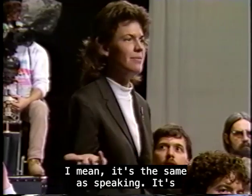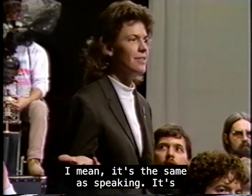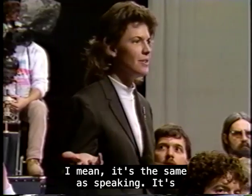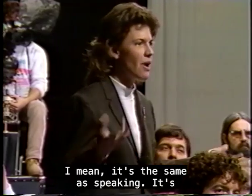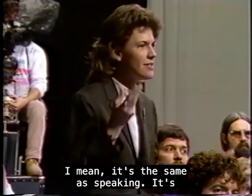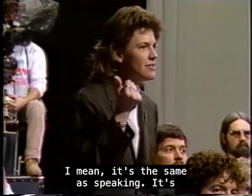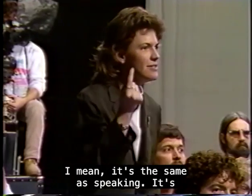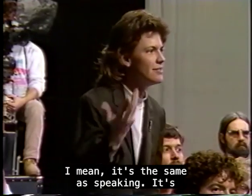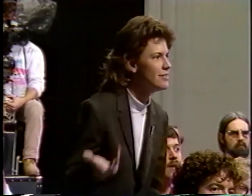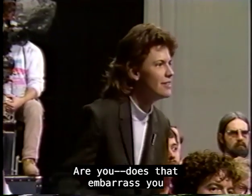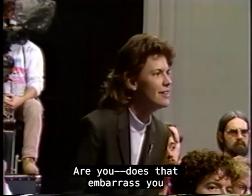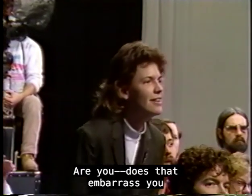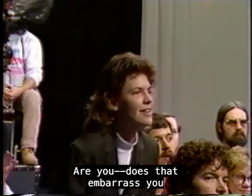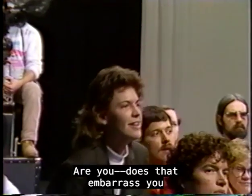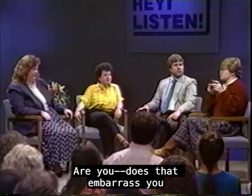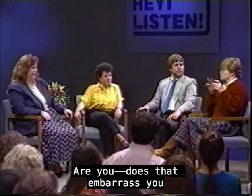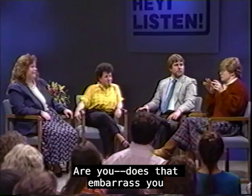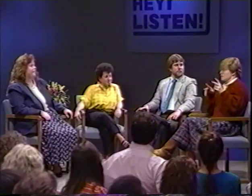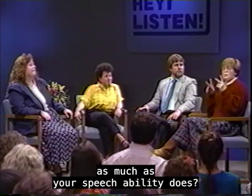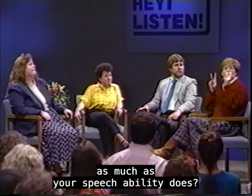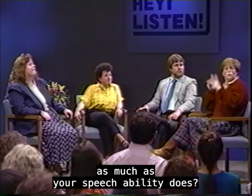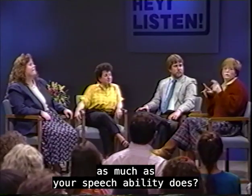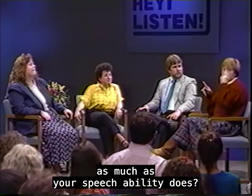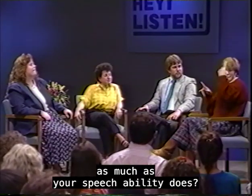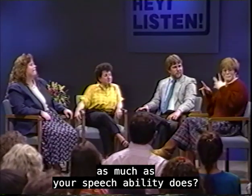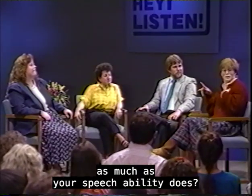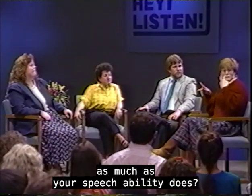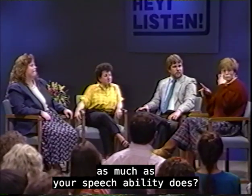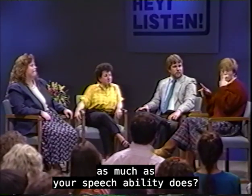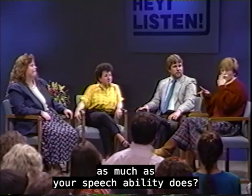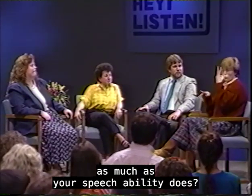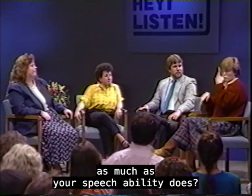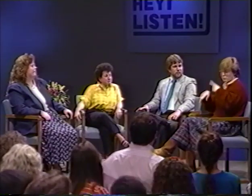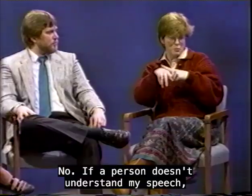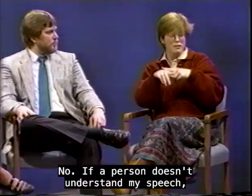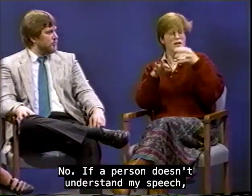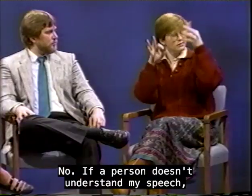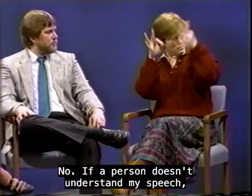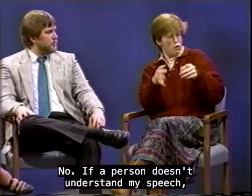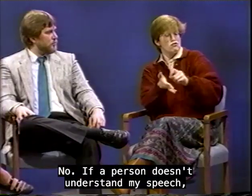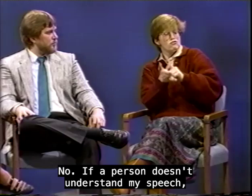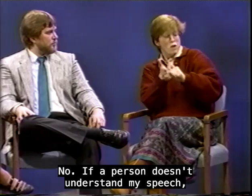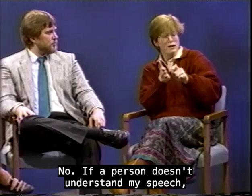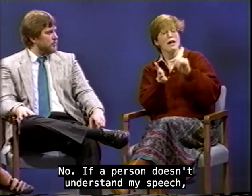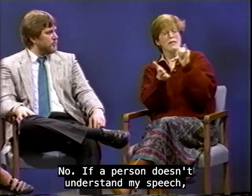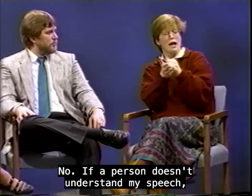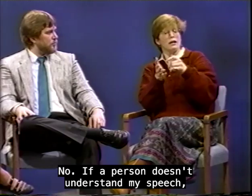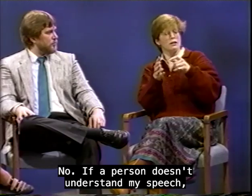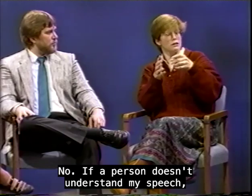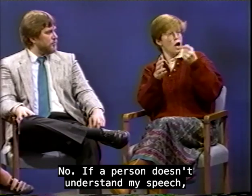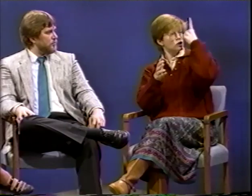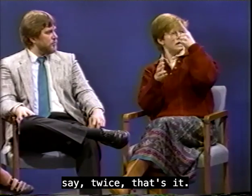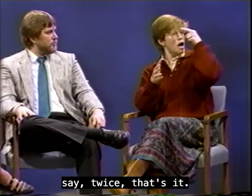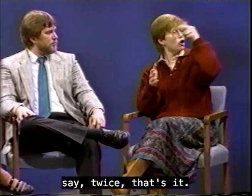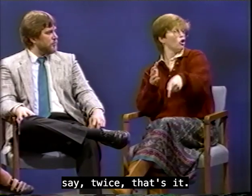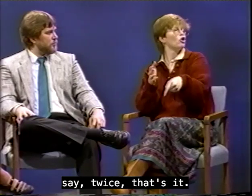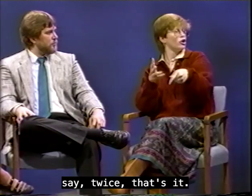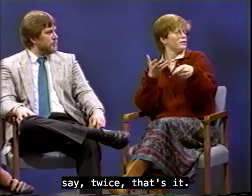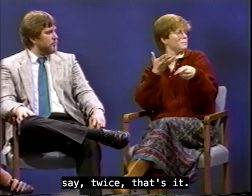same as speaking. It's English. Does that embarrass you as much as your speech ability does? No, if a person doesn't understand my speech, say twice, that's